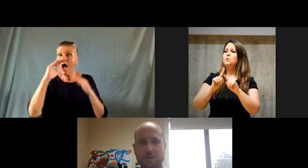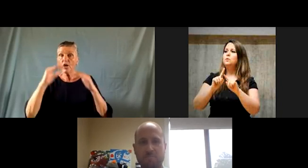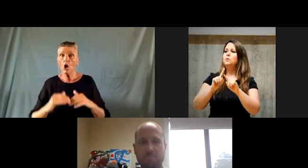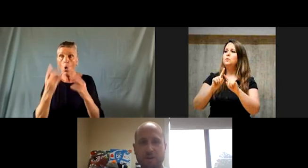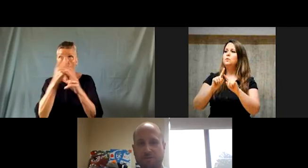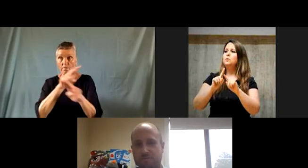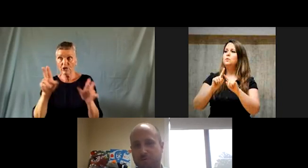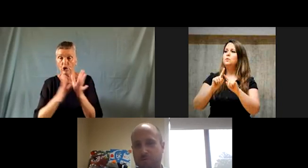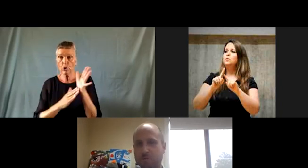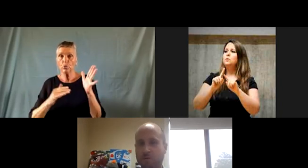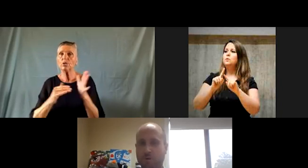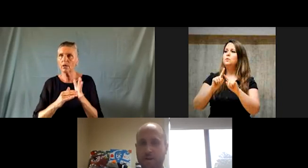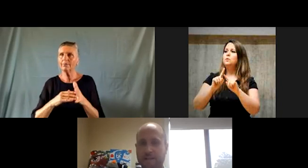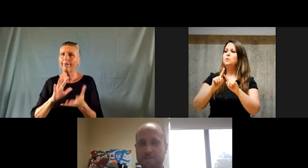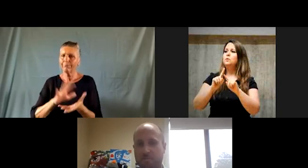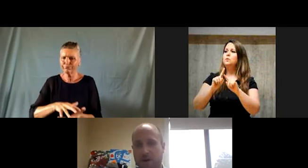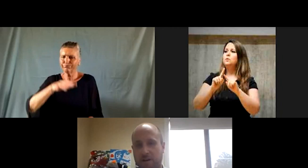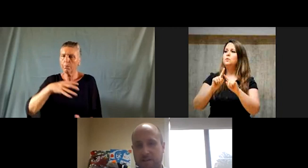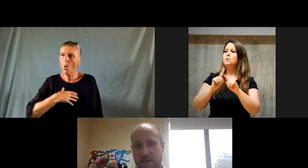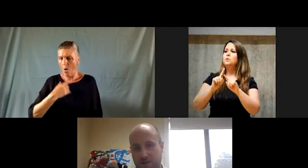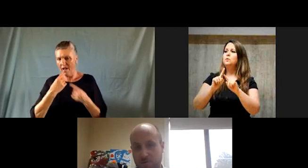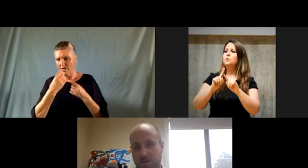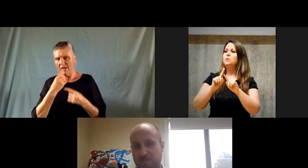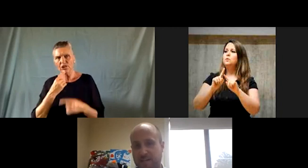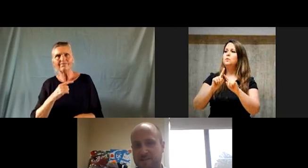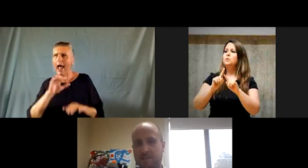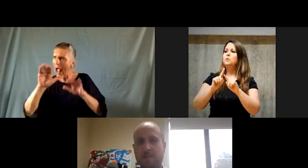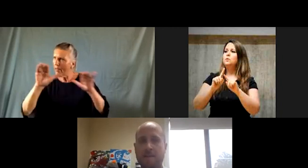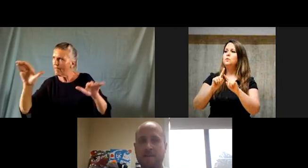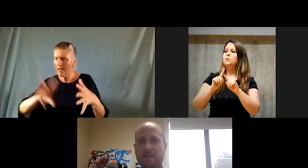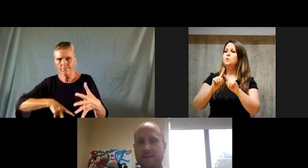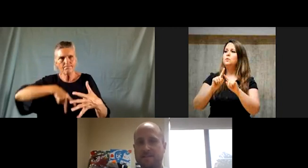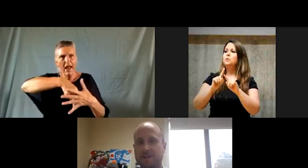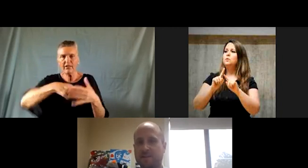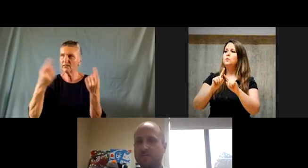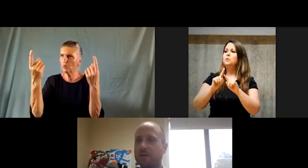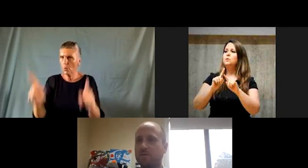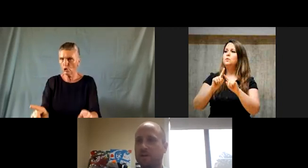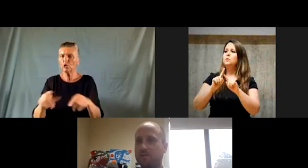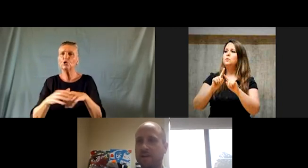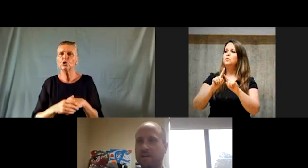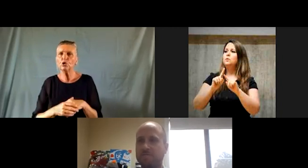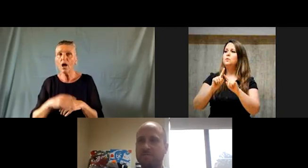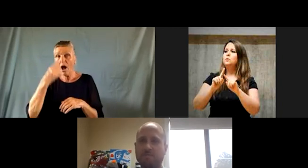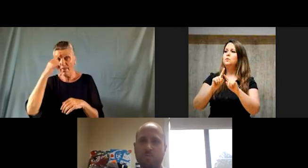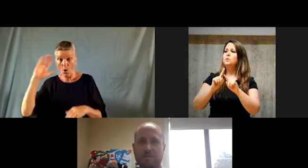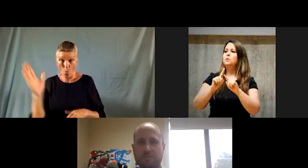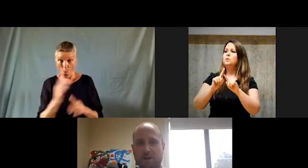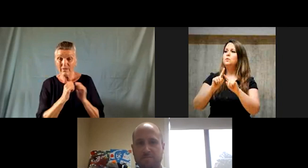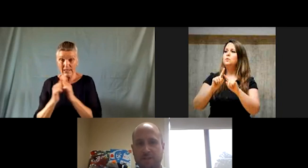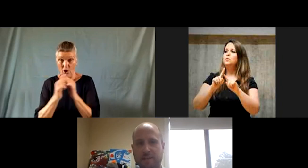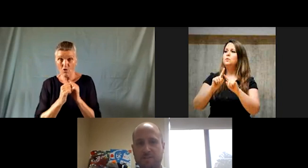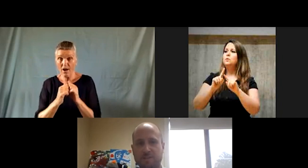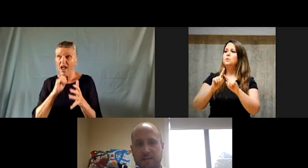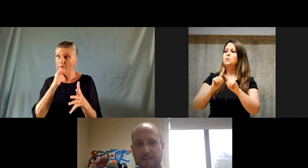will be better informed on what access barriers our community face. And I think we can all agree that if we're to